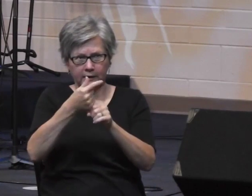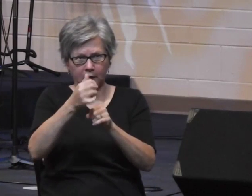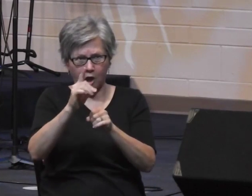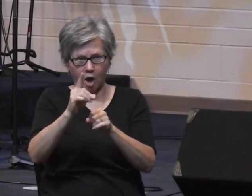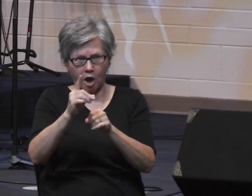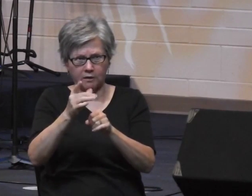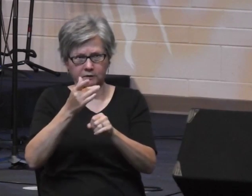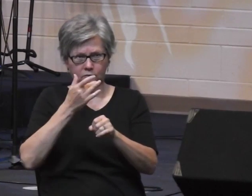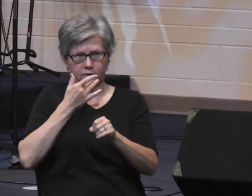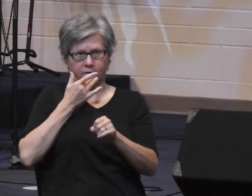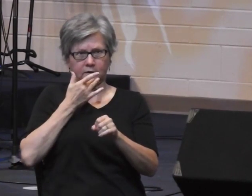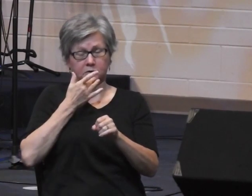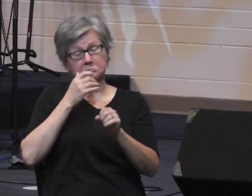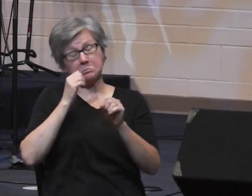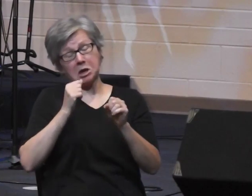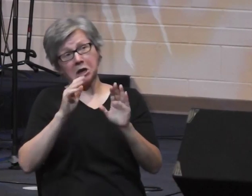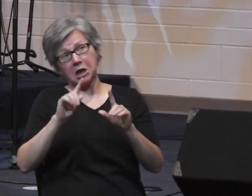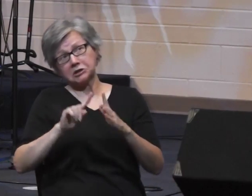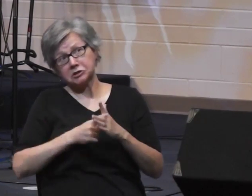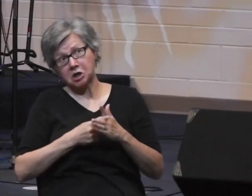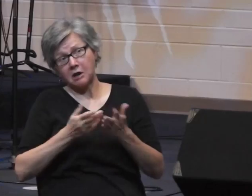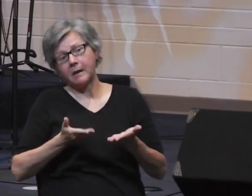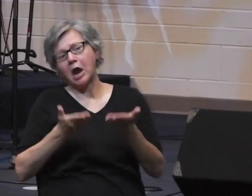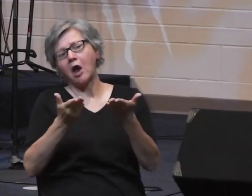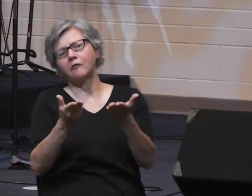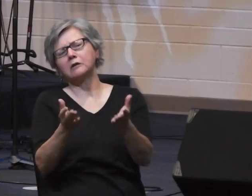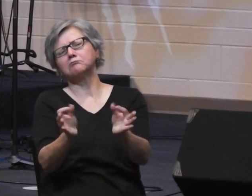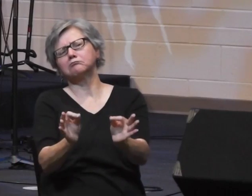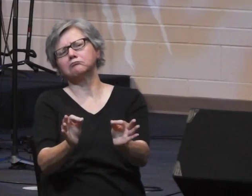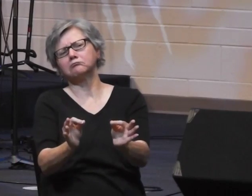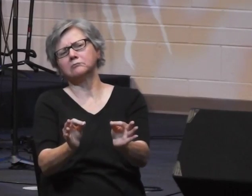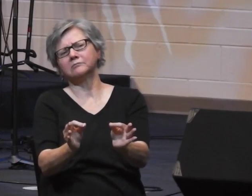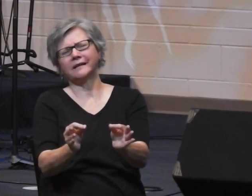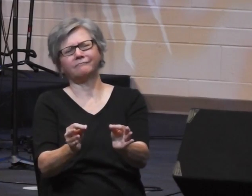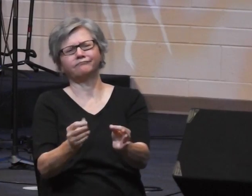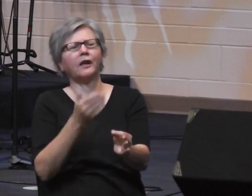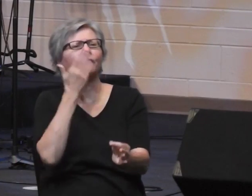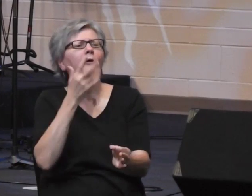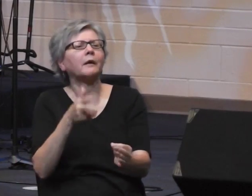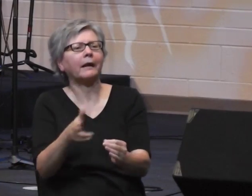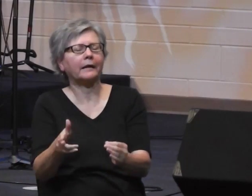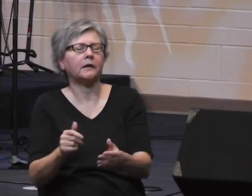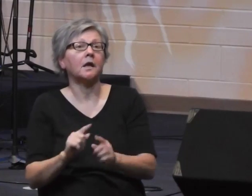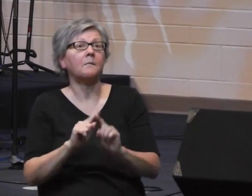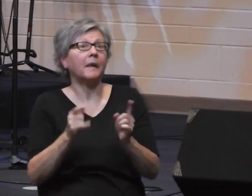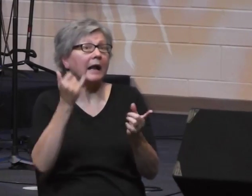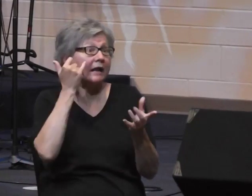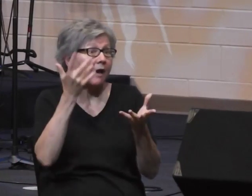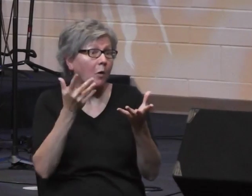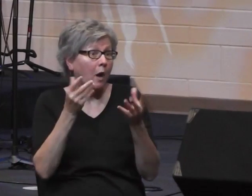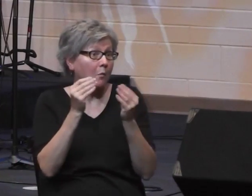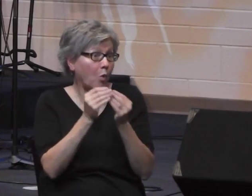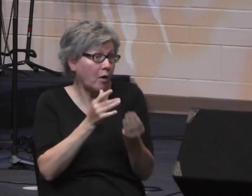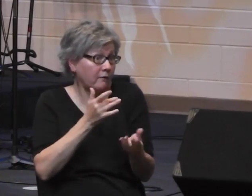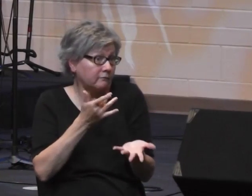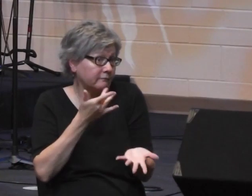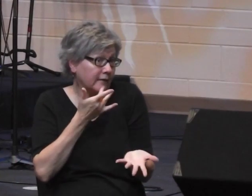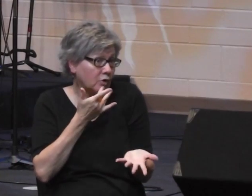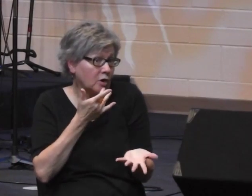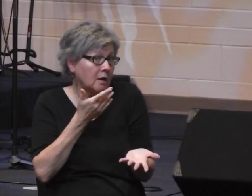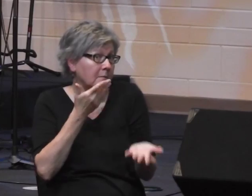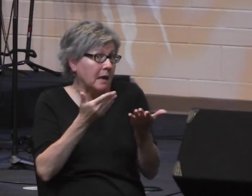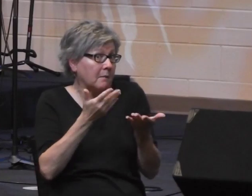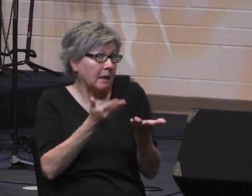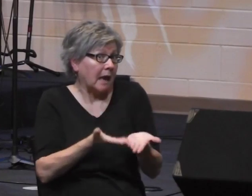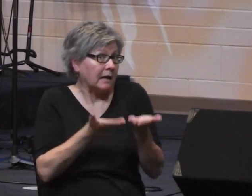I could start by just offering a fragrant cutting. But if I really want the God's favor, then maybe I'm going to offer something more valuable. Maybe I'm going to sacrifice